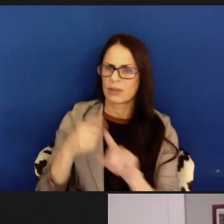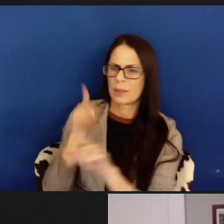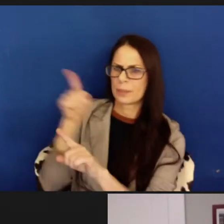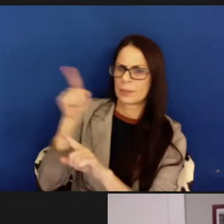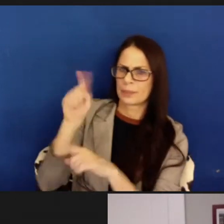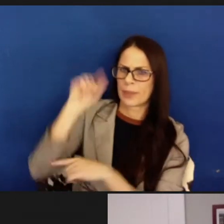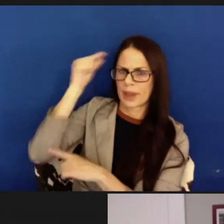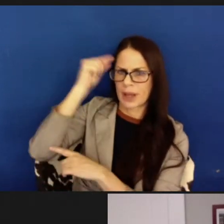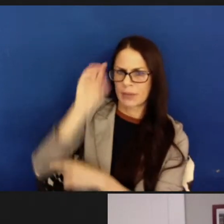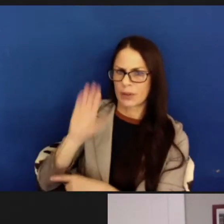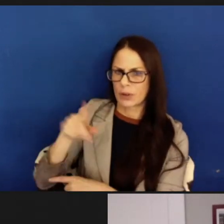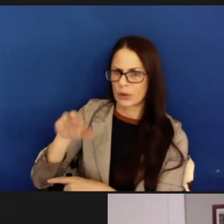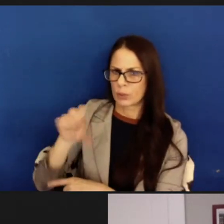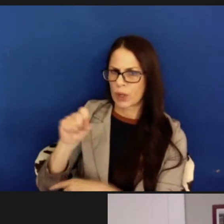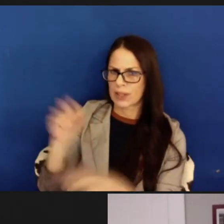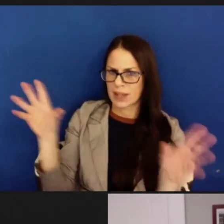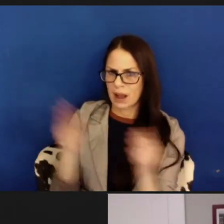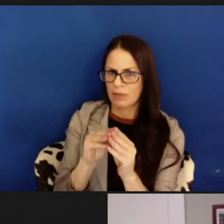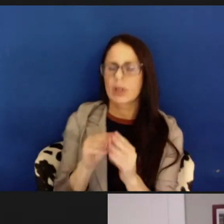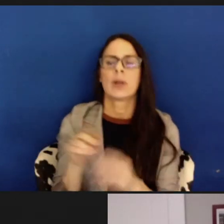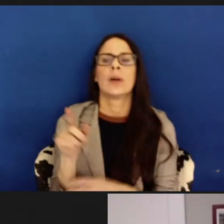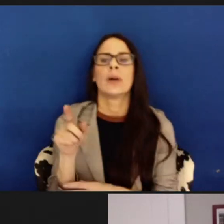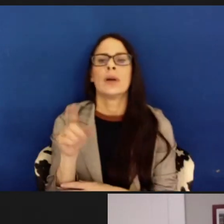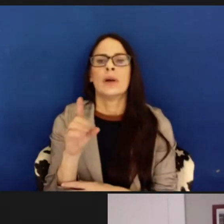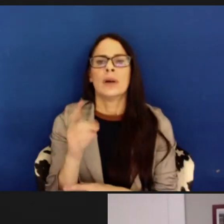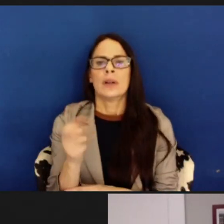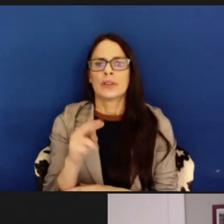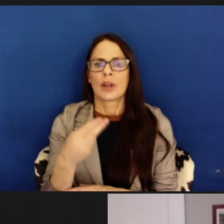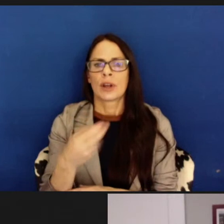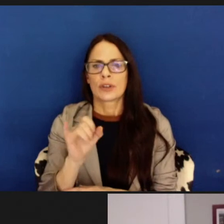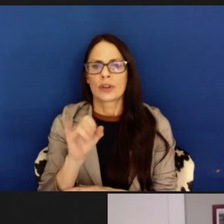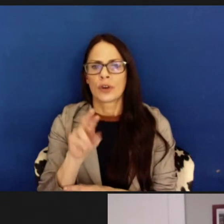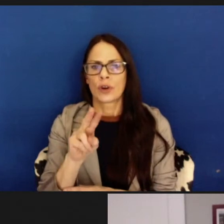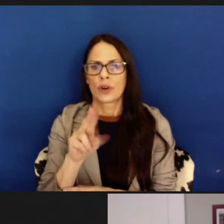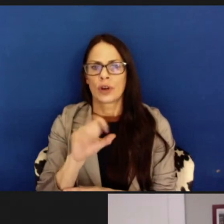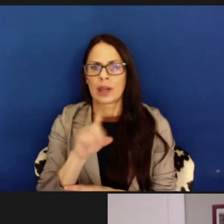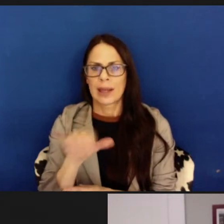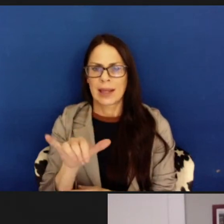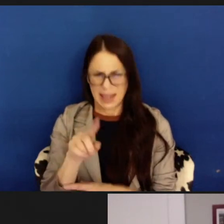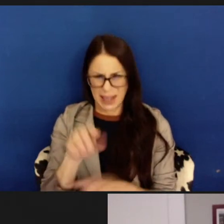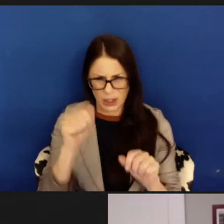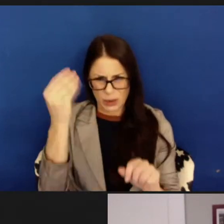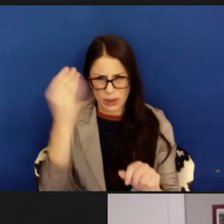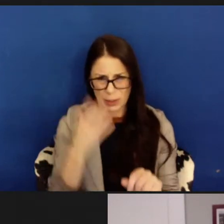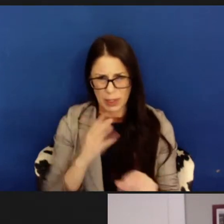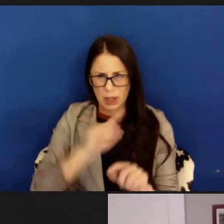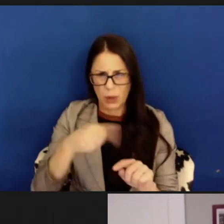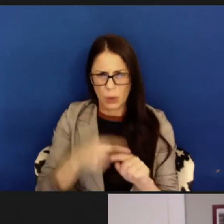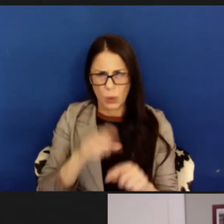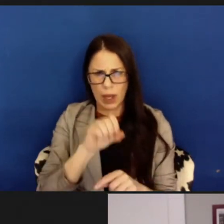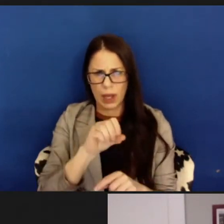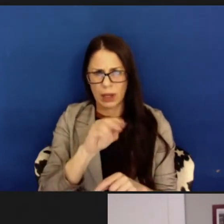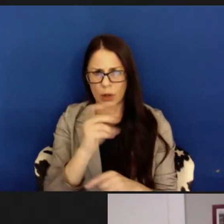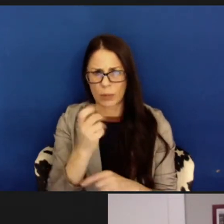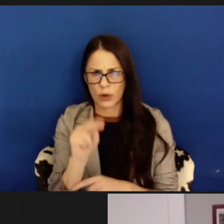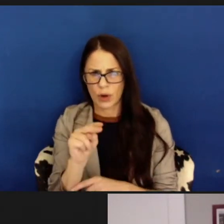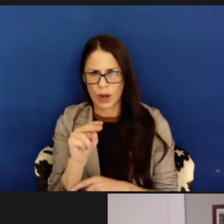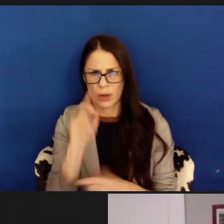press conference. Dr. Herlihy, can you tell me when Omicron was detected in Boulder's